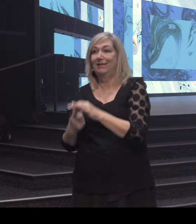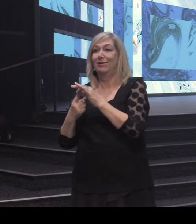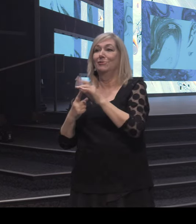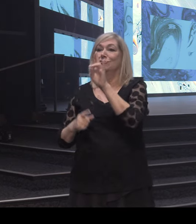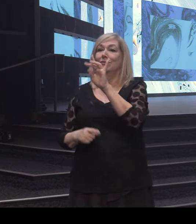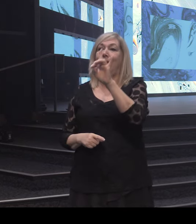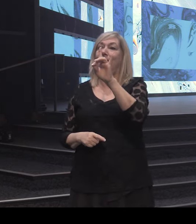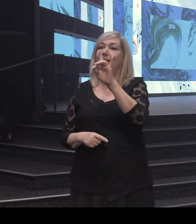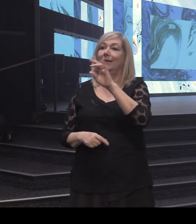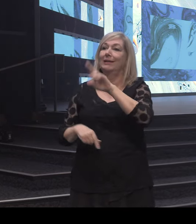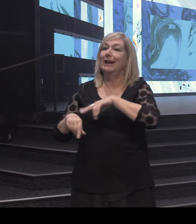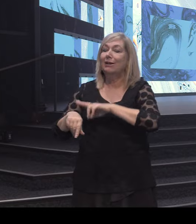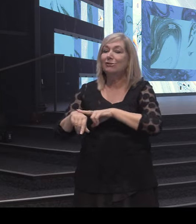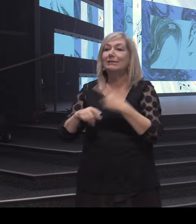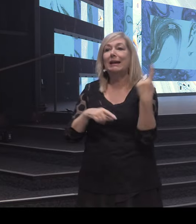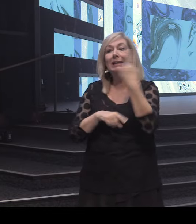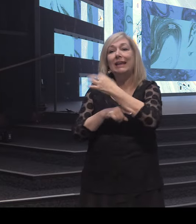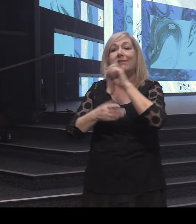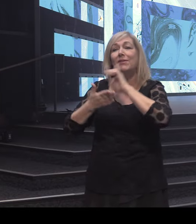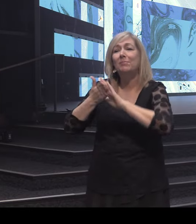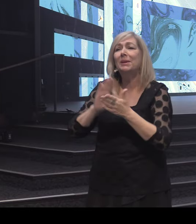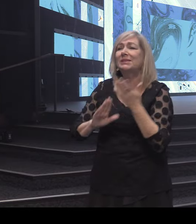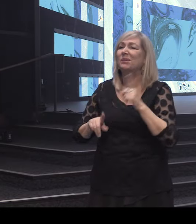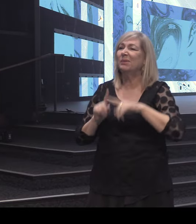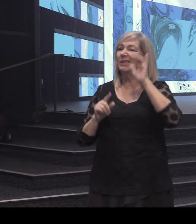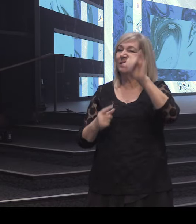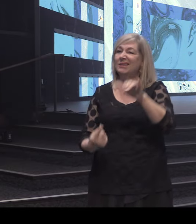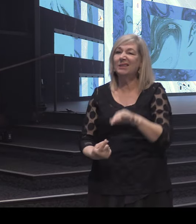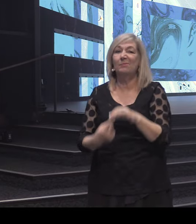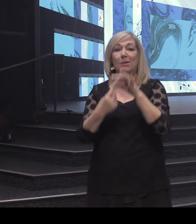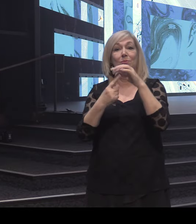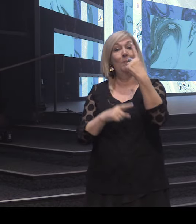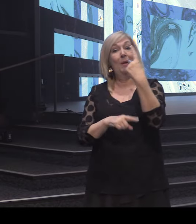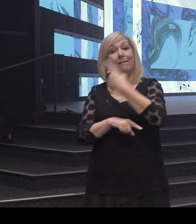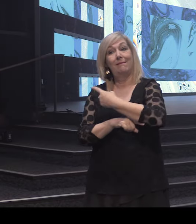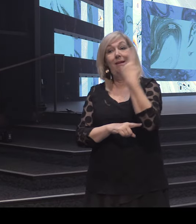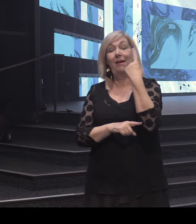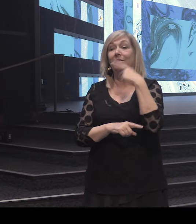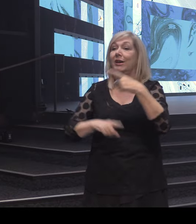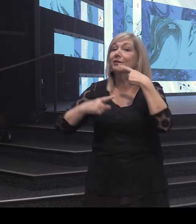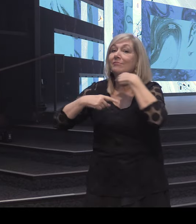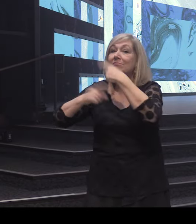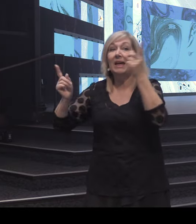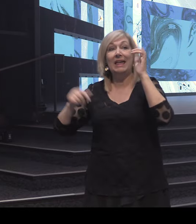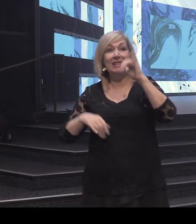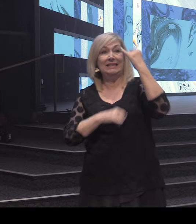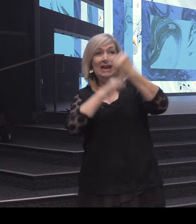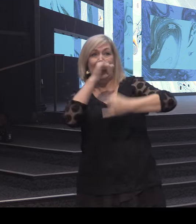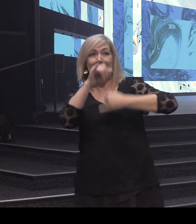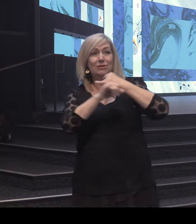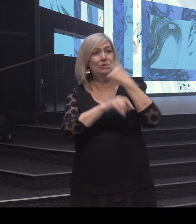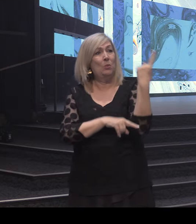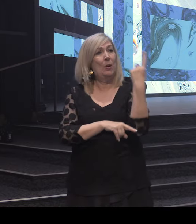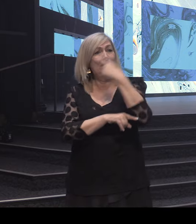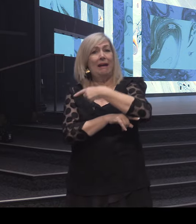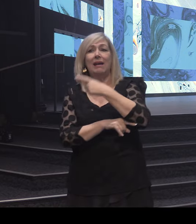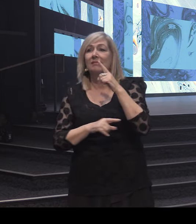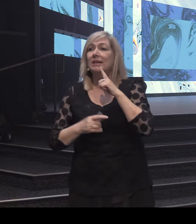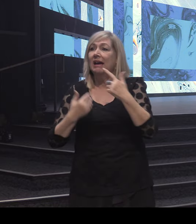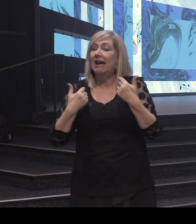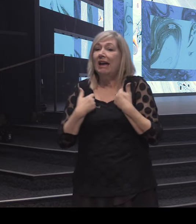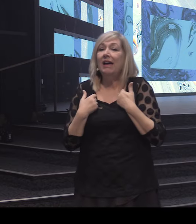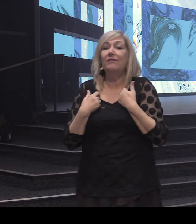Peace. But it turns out that the United Nations has declared a certain day of the year as the International Day of Peace, when peace